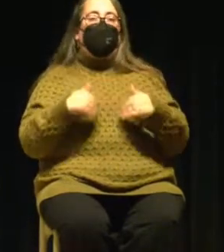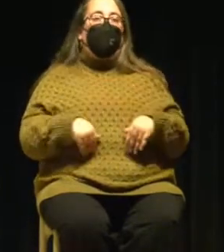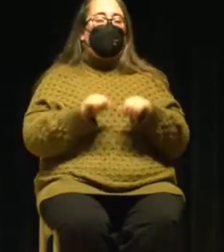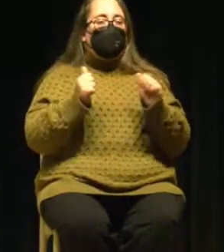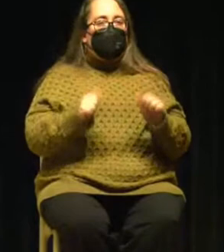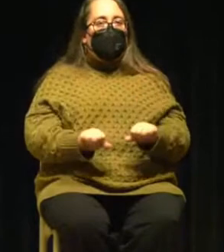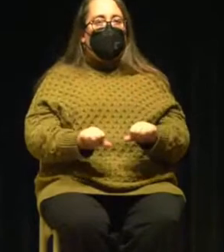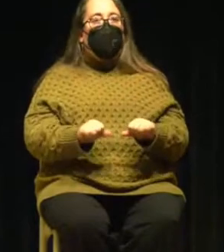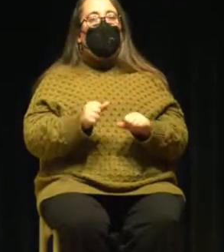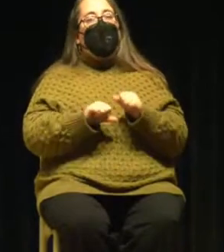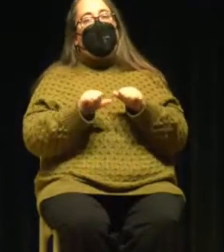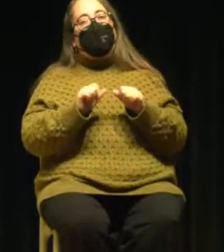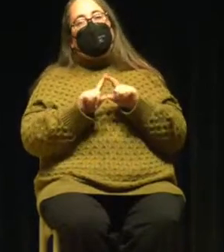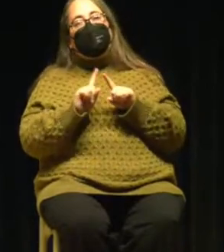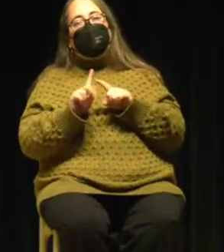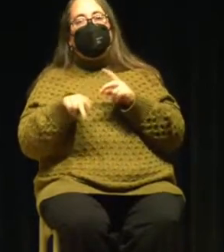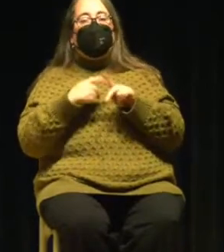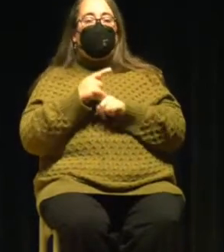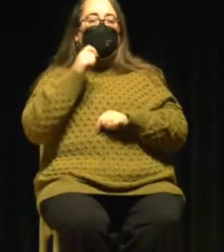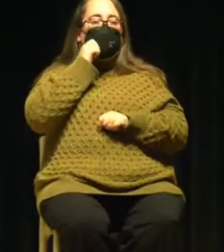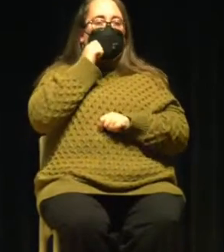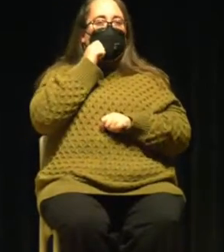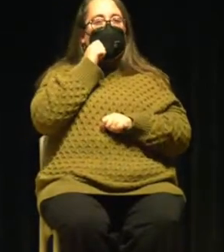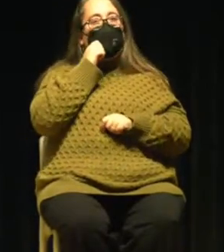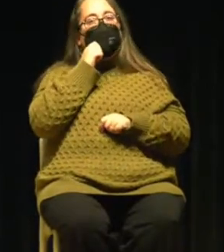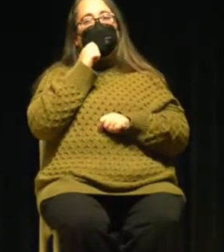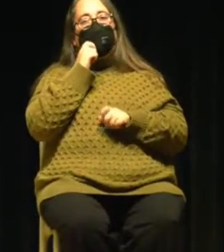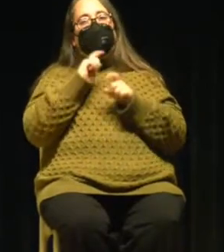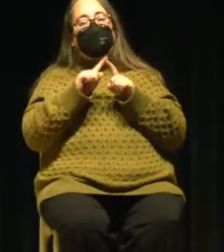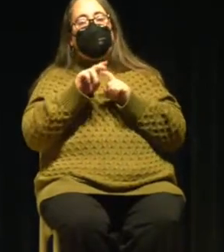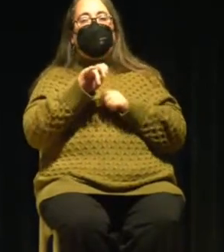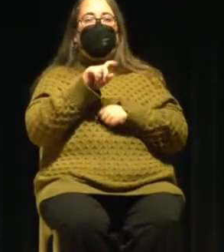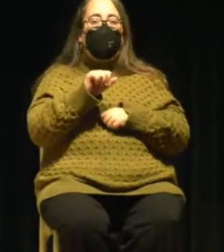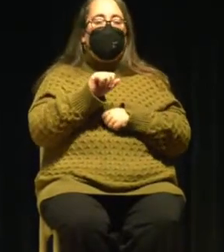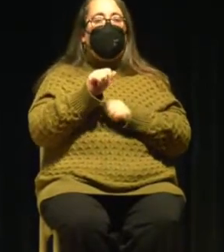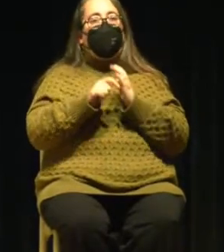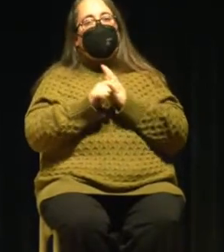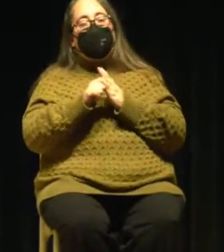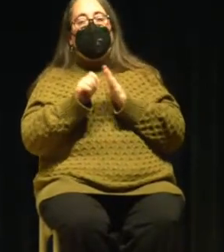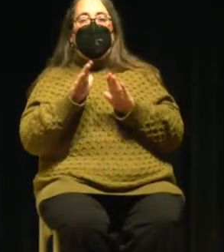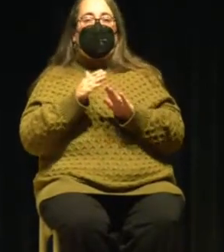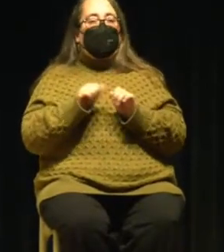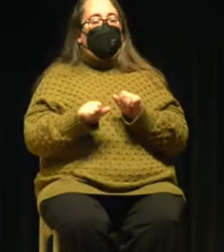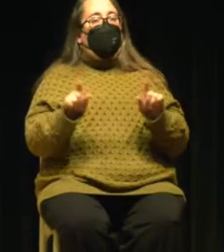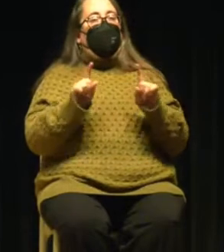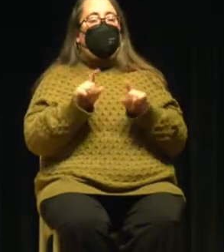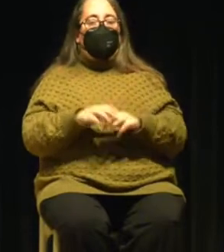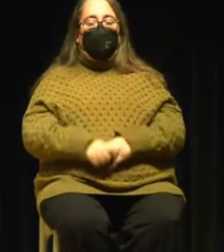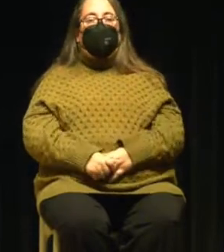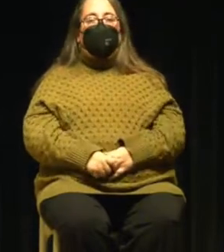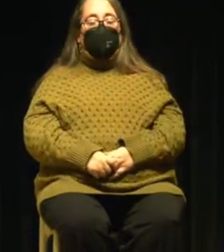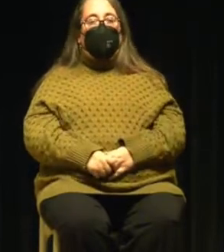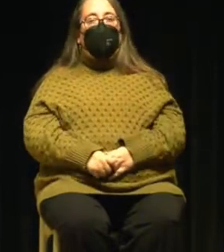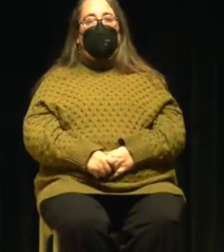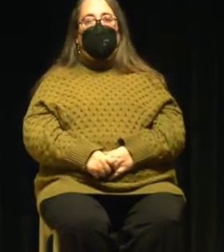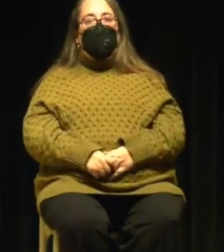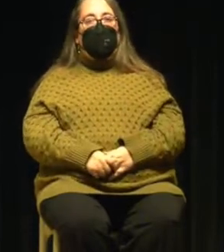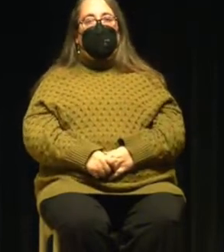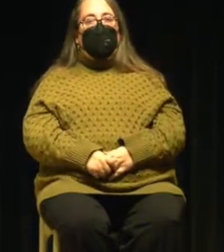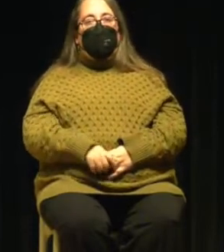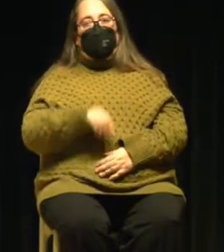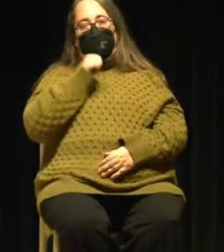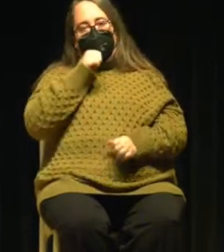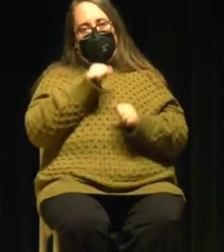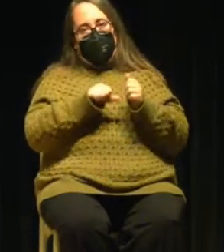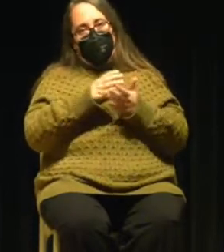shapes, every kind of skin tone in media, magazines. I mean, you know, music everywhere. But again, that's not in every part